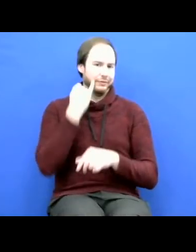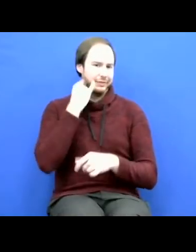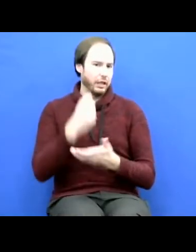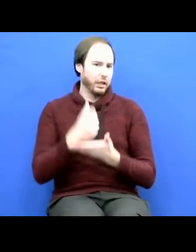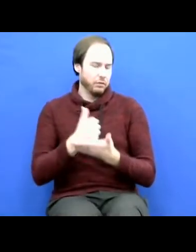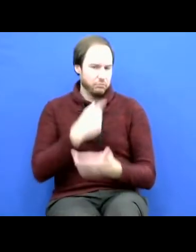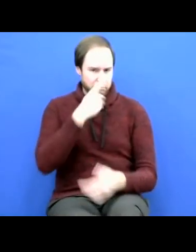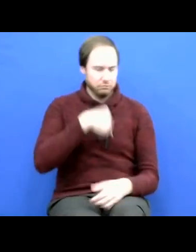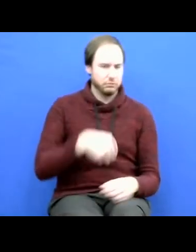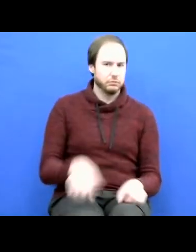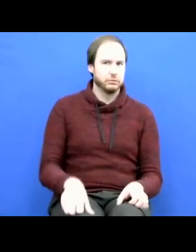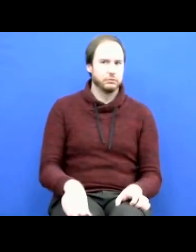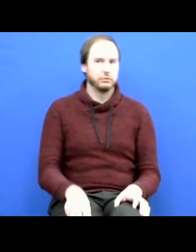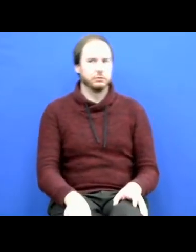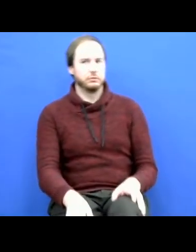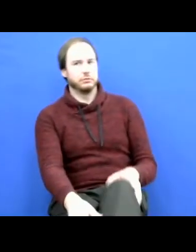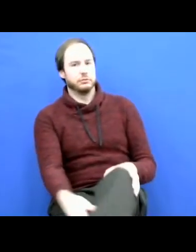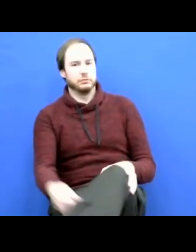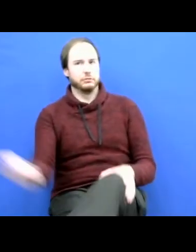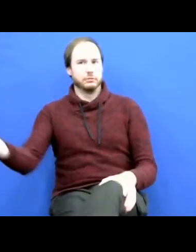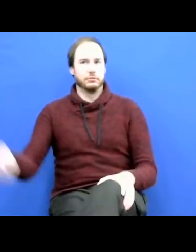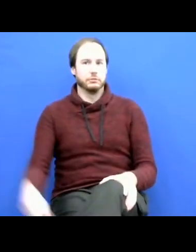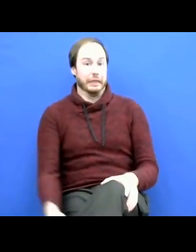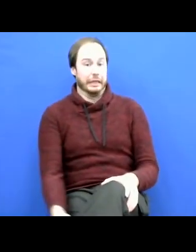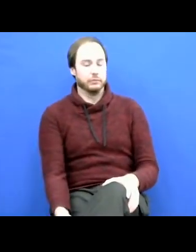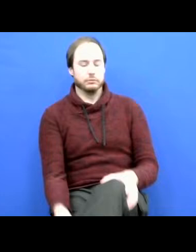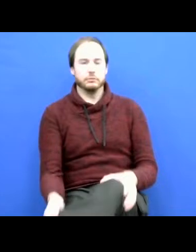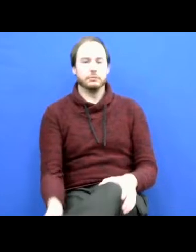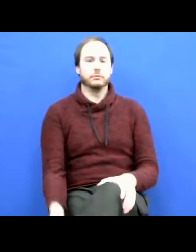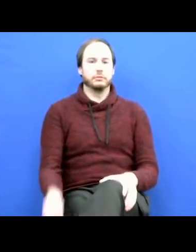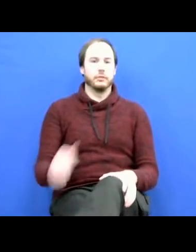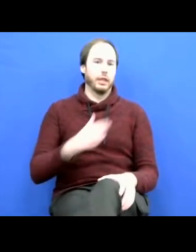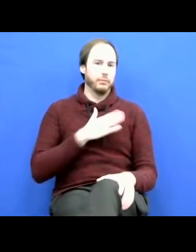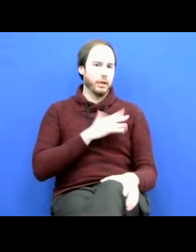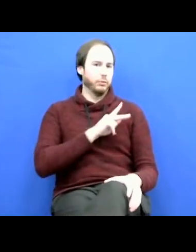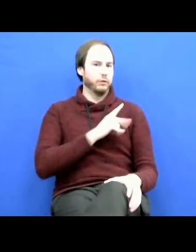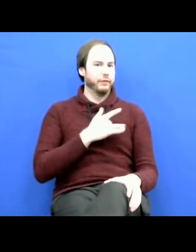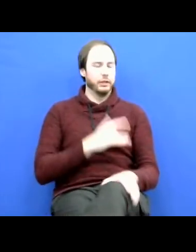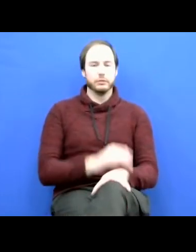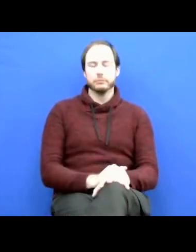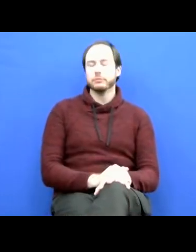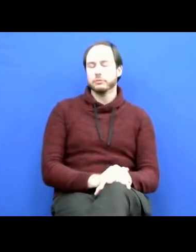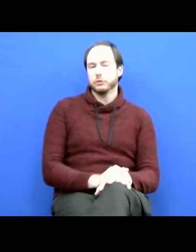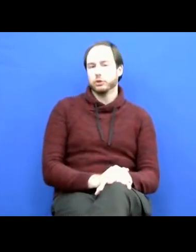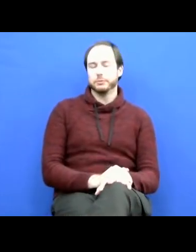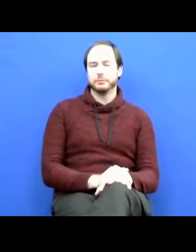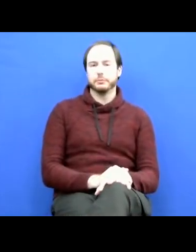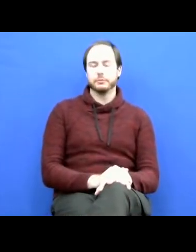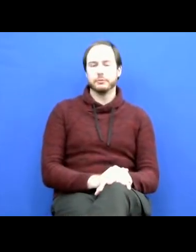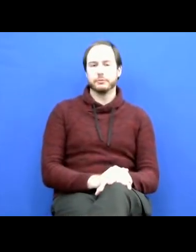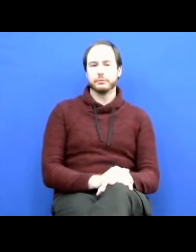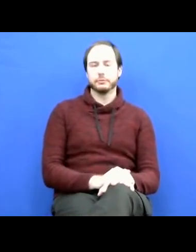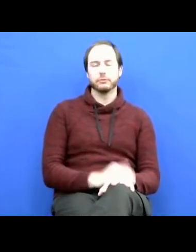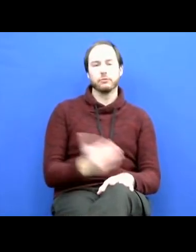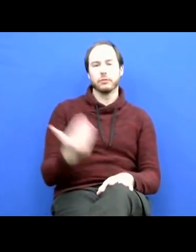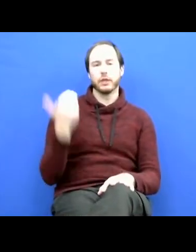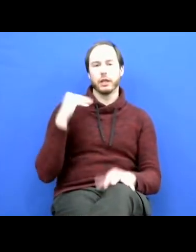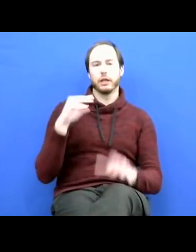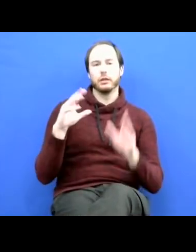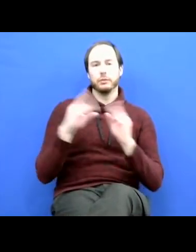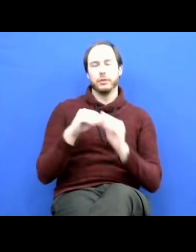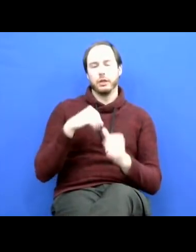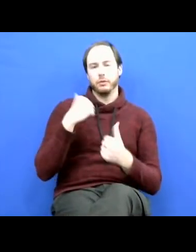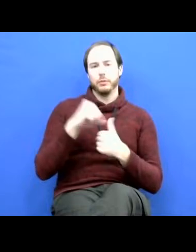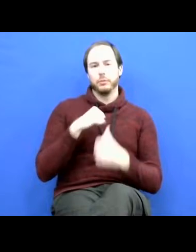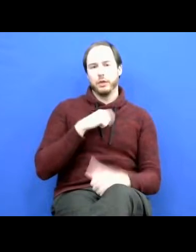with something. I will help them. But this is just my personal feelings. Sure. So. At the last meeting, I had asked the